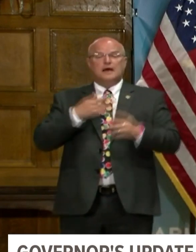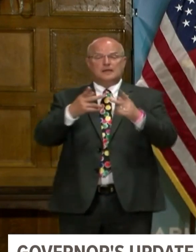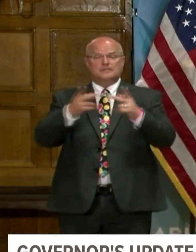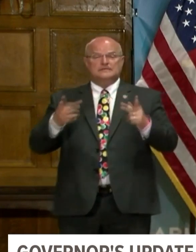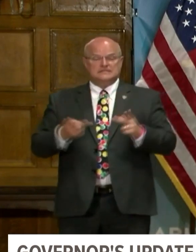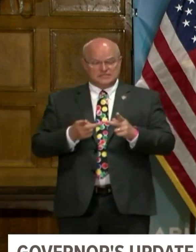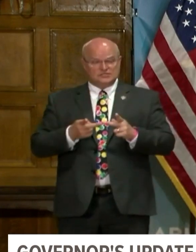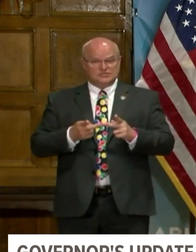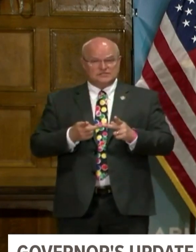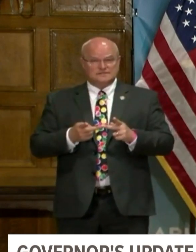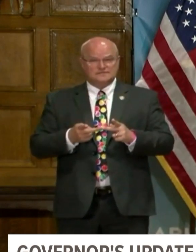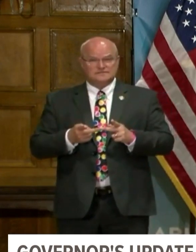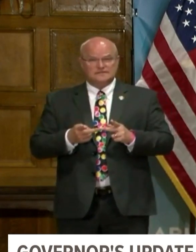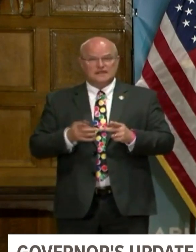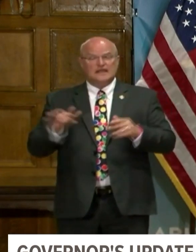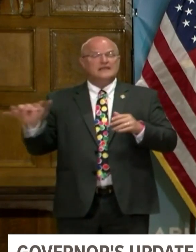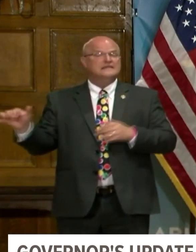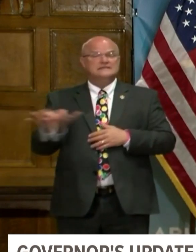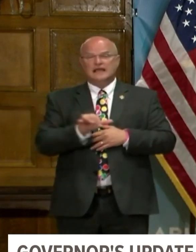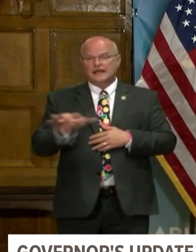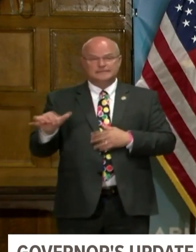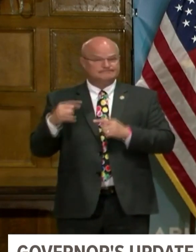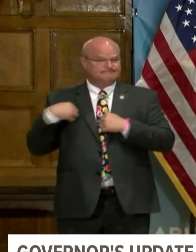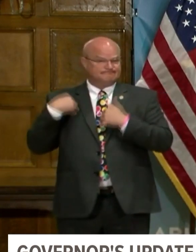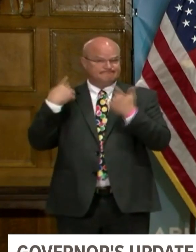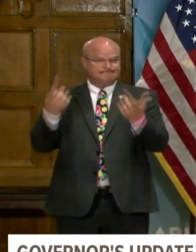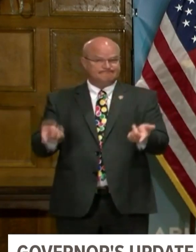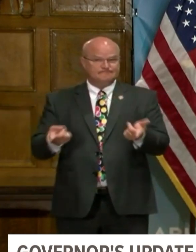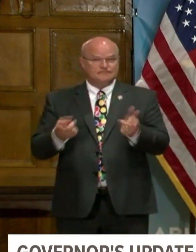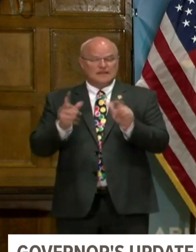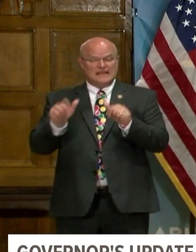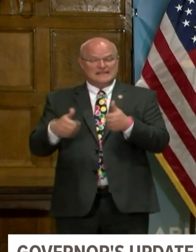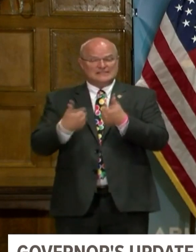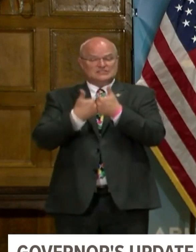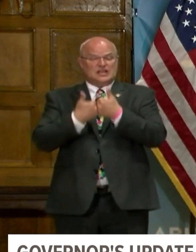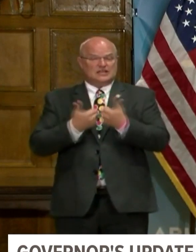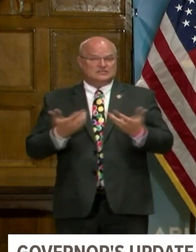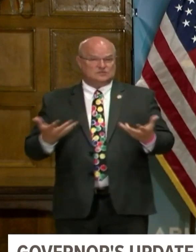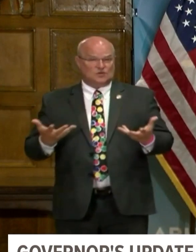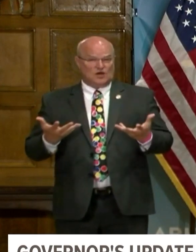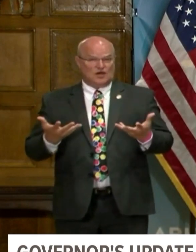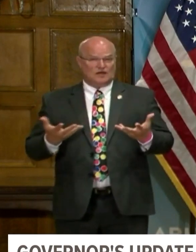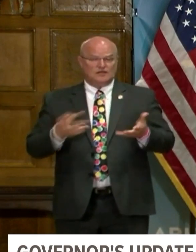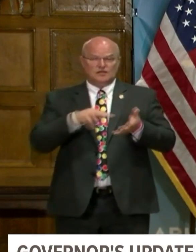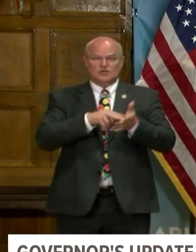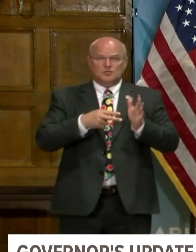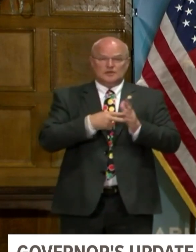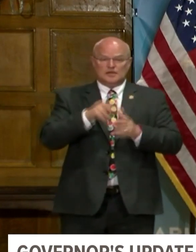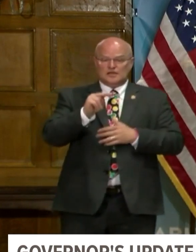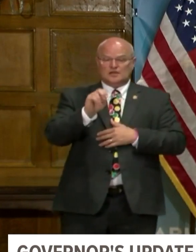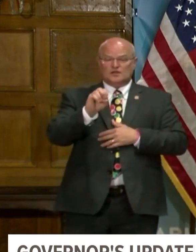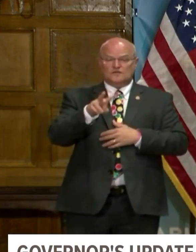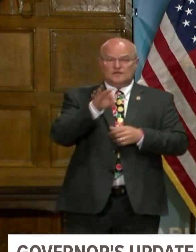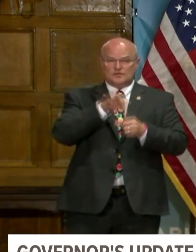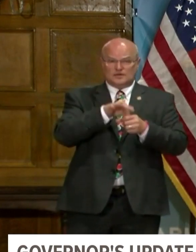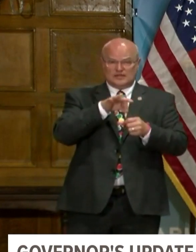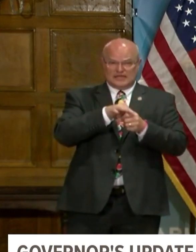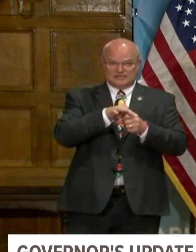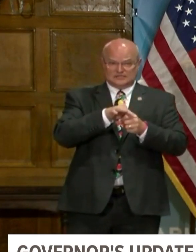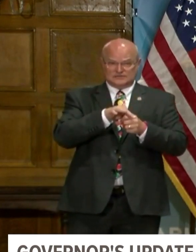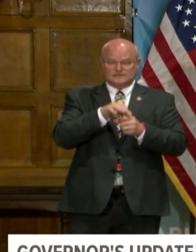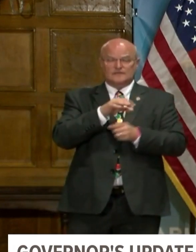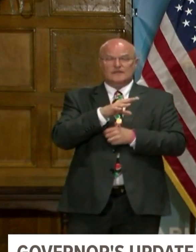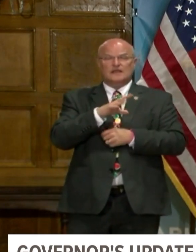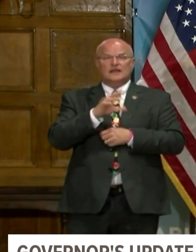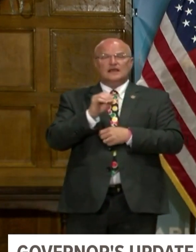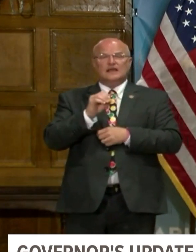position is the same. The challenge is that you're talking about the November election,